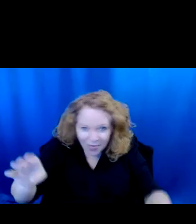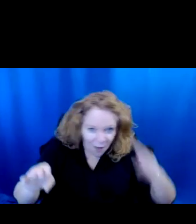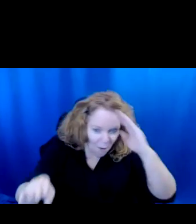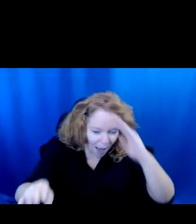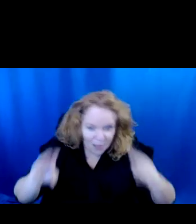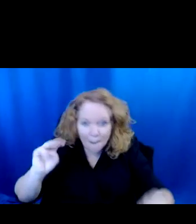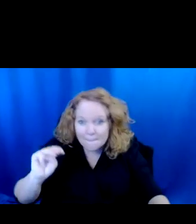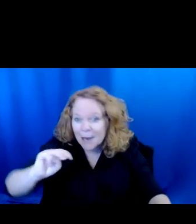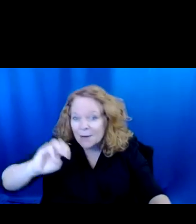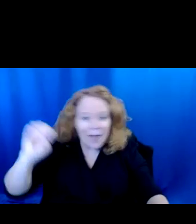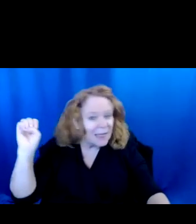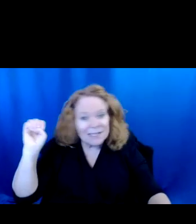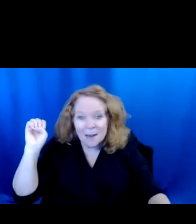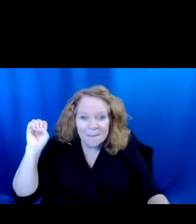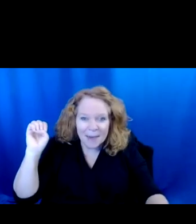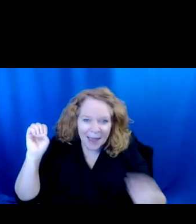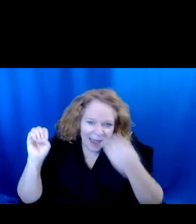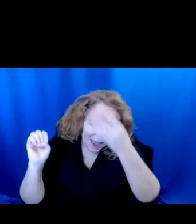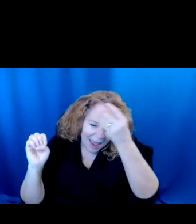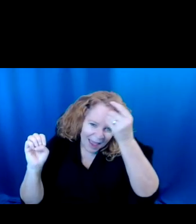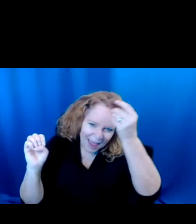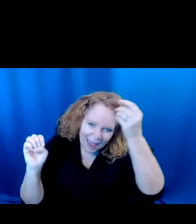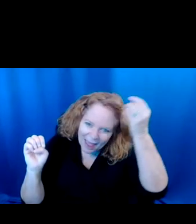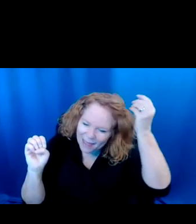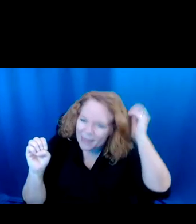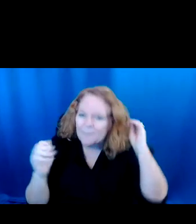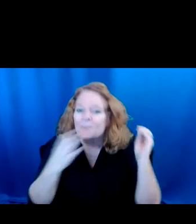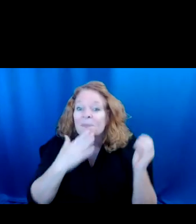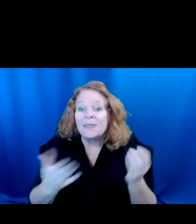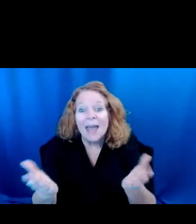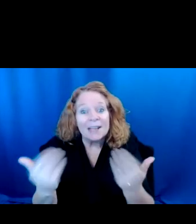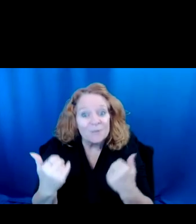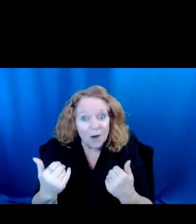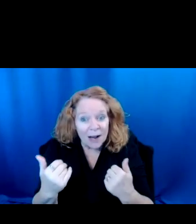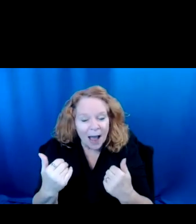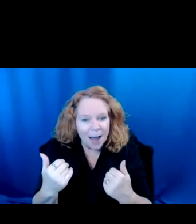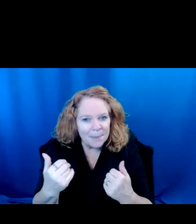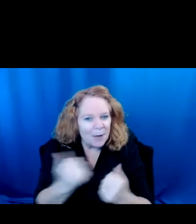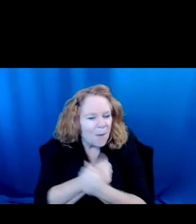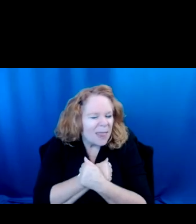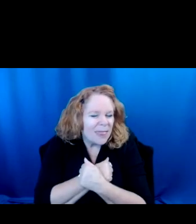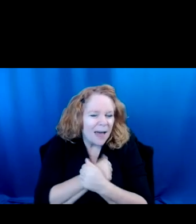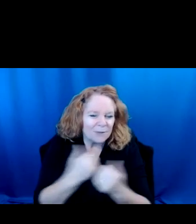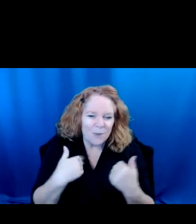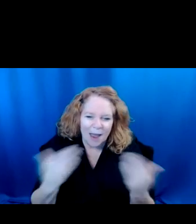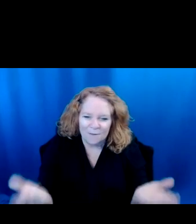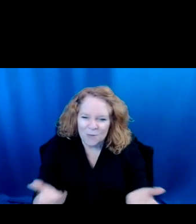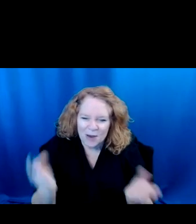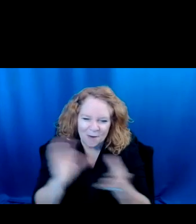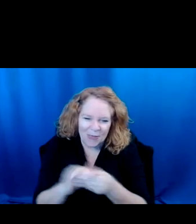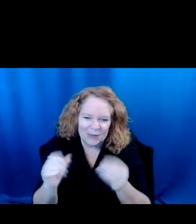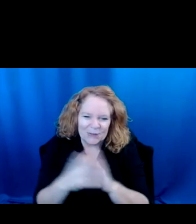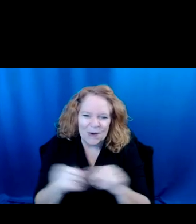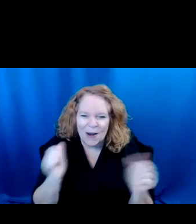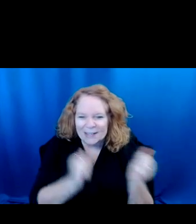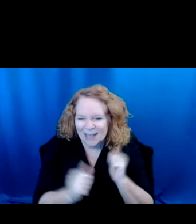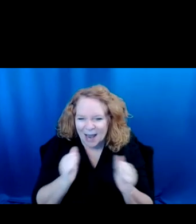Mary Elizabeth. Thanks for coming, Mary Elizabeth. We love having you on our Storytime Show.